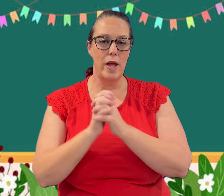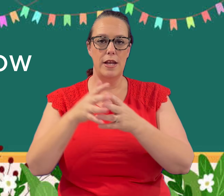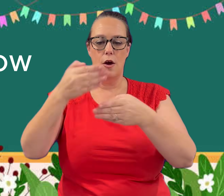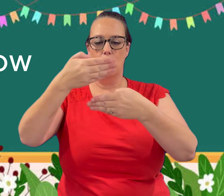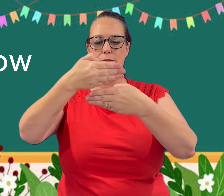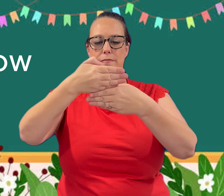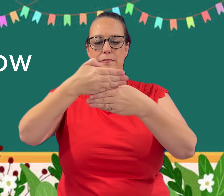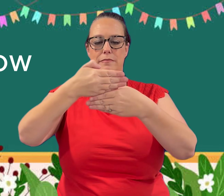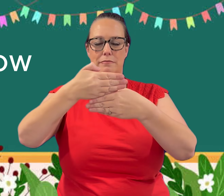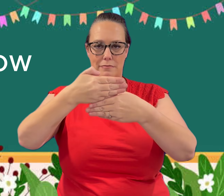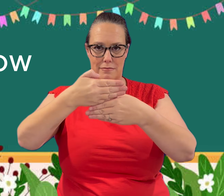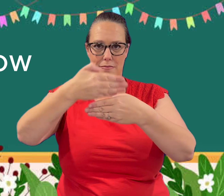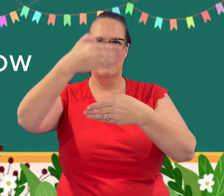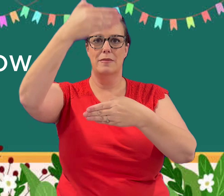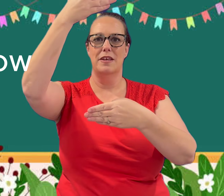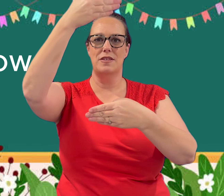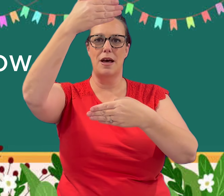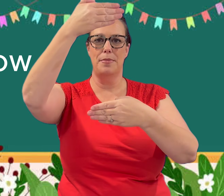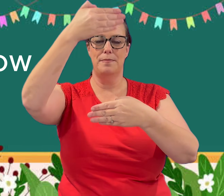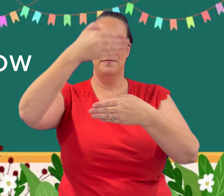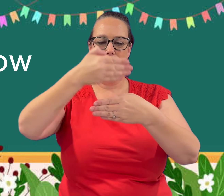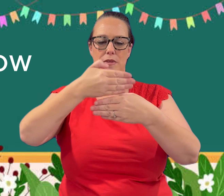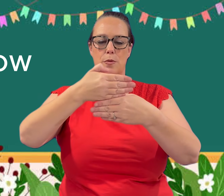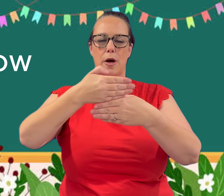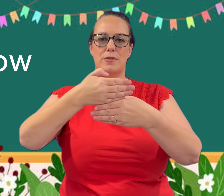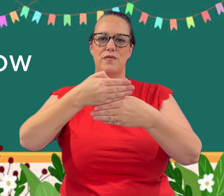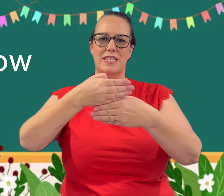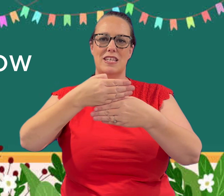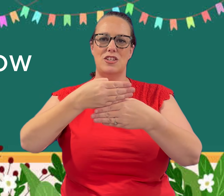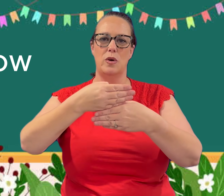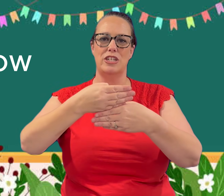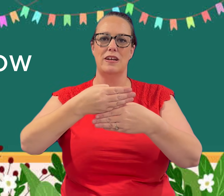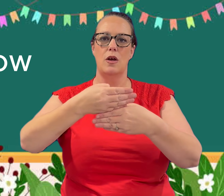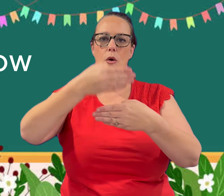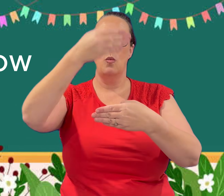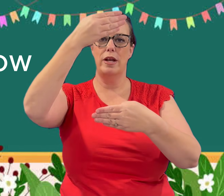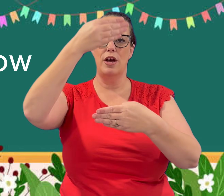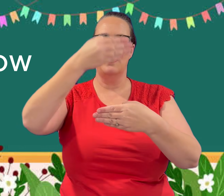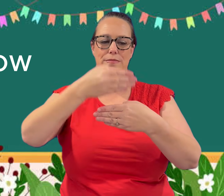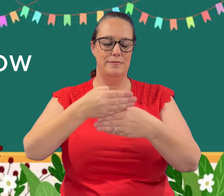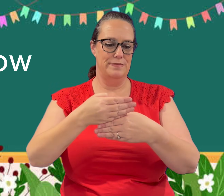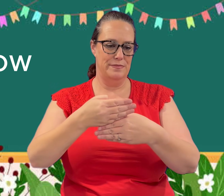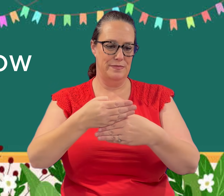Window, lifts up, so palms are facing in towards you. Window.